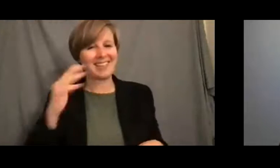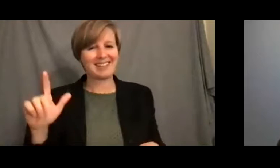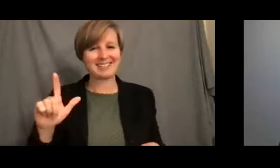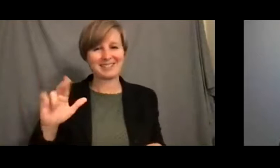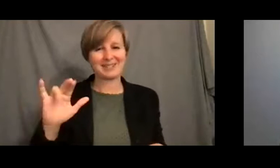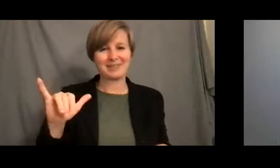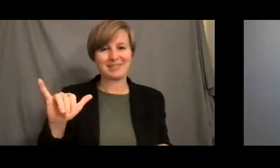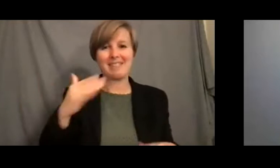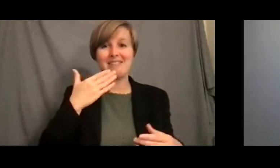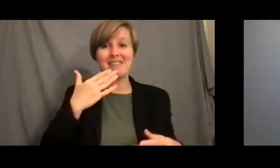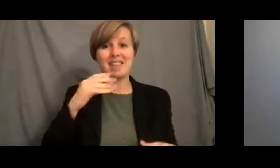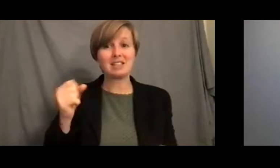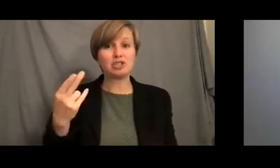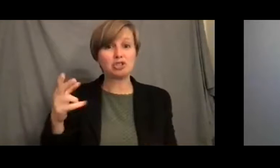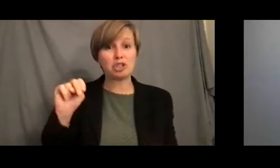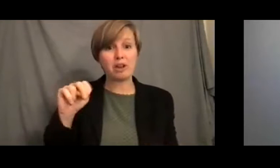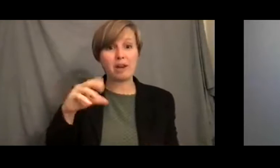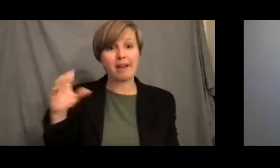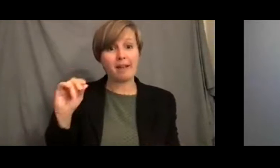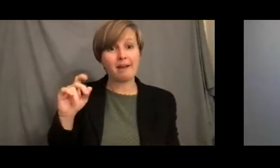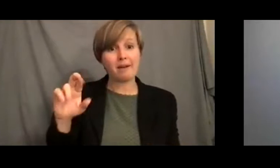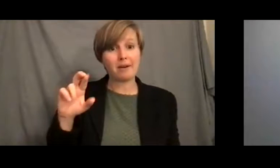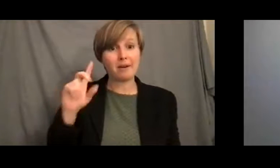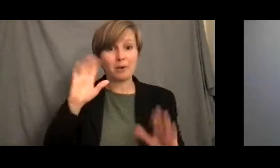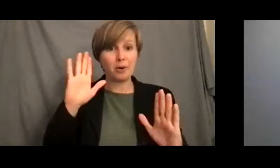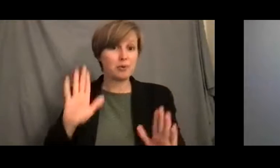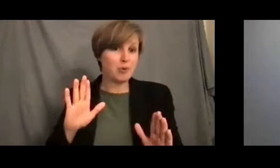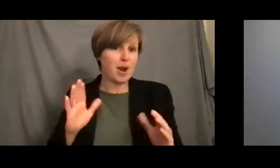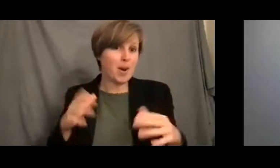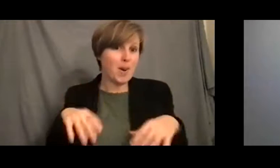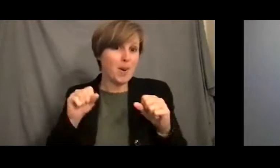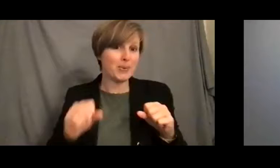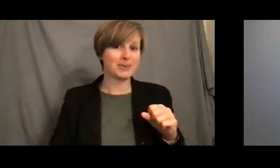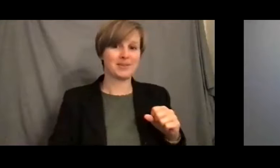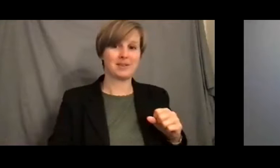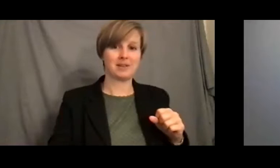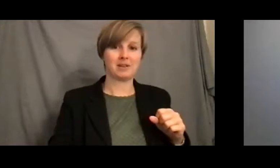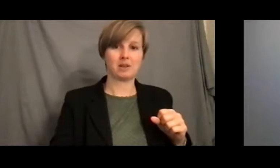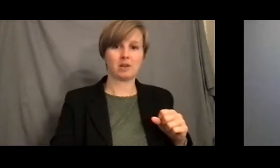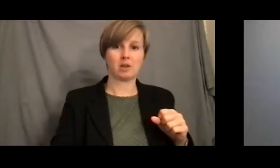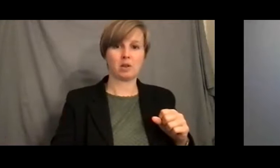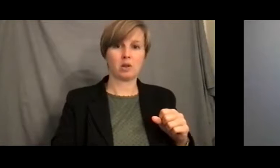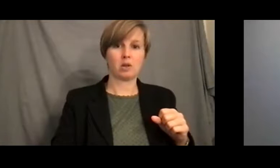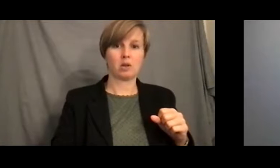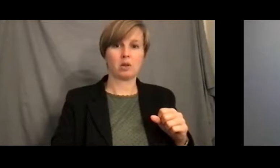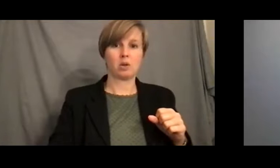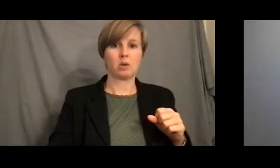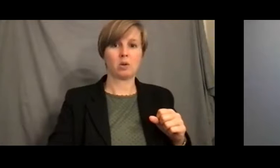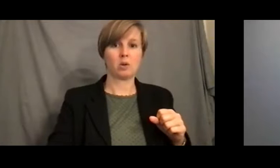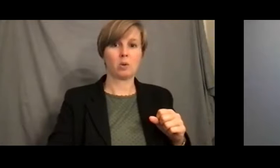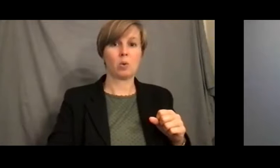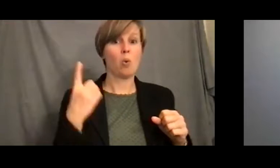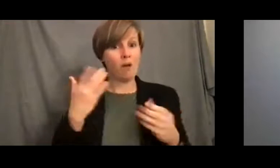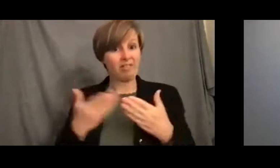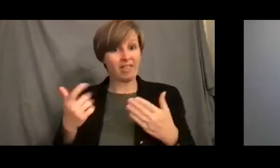thank you to Sharon and Connor again for being such great hosts with us. We really appreciate it. You know, one of the things we do with the Knights of Columbus is when